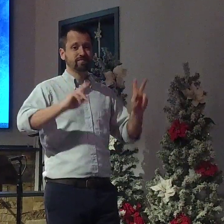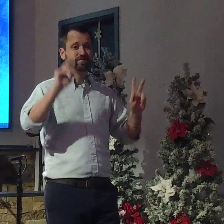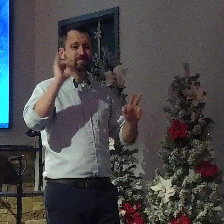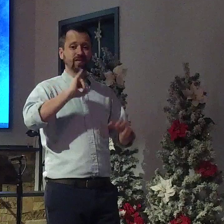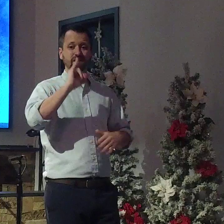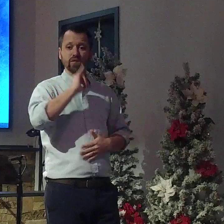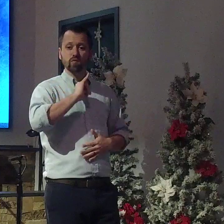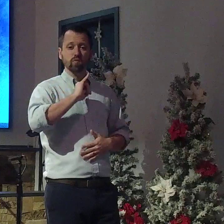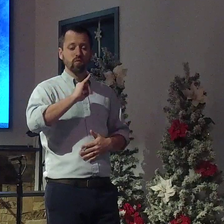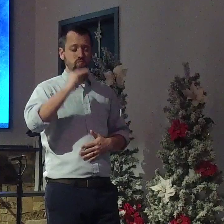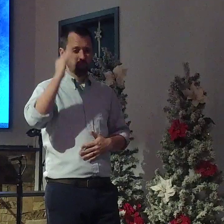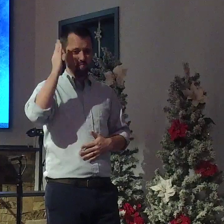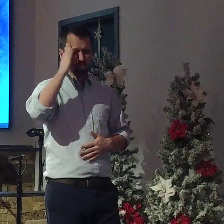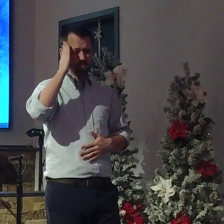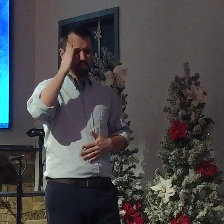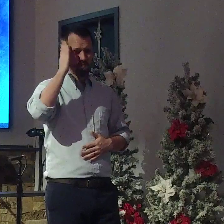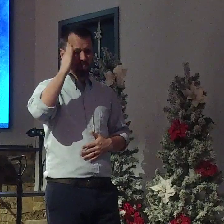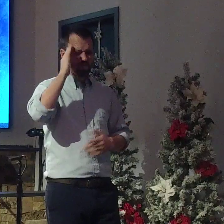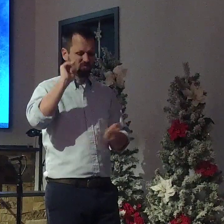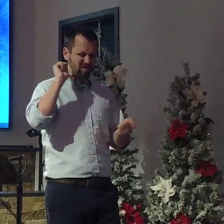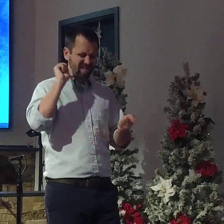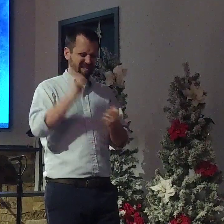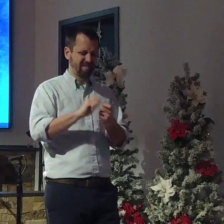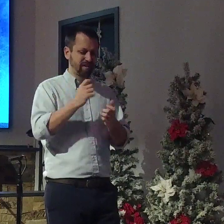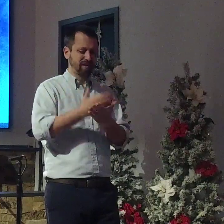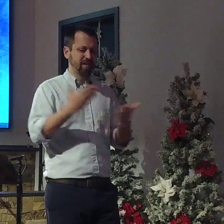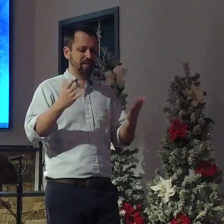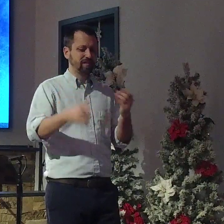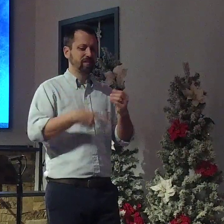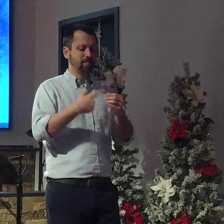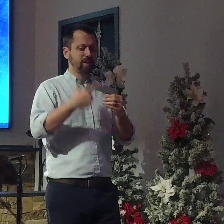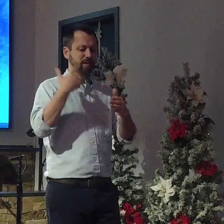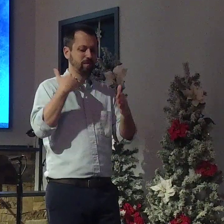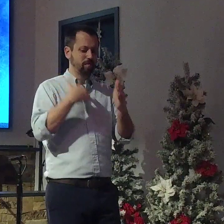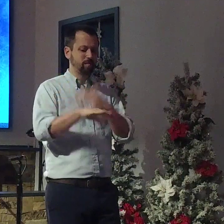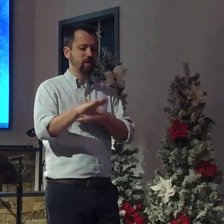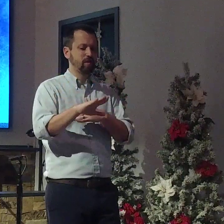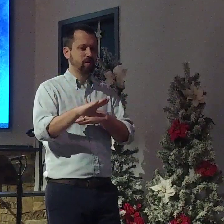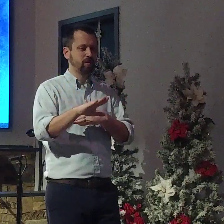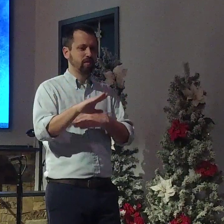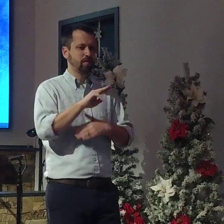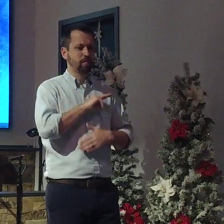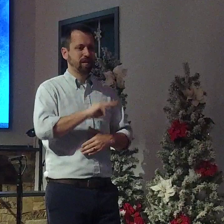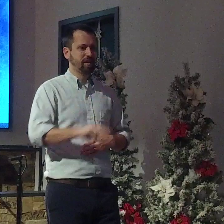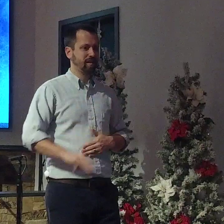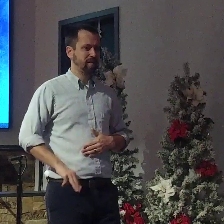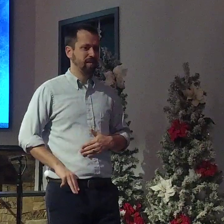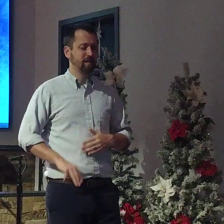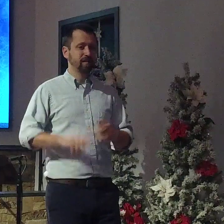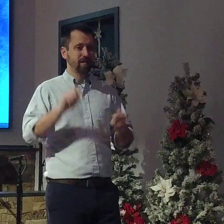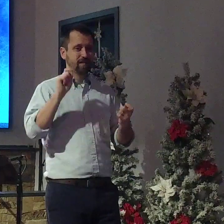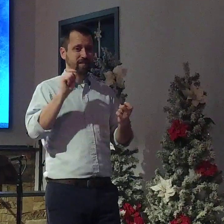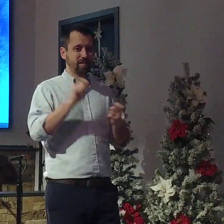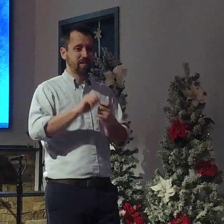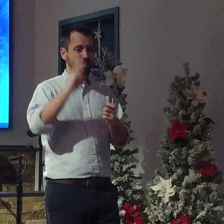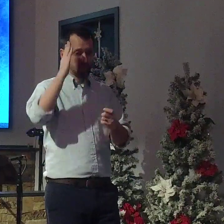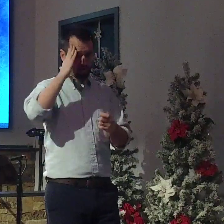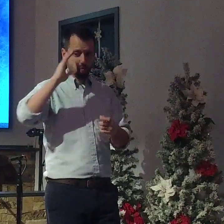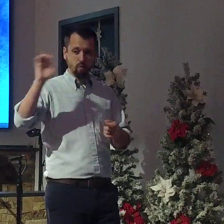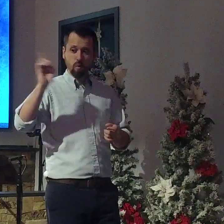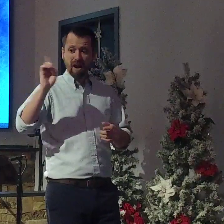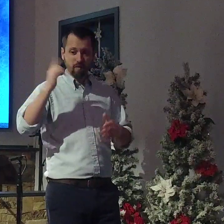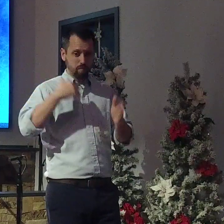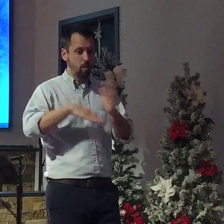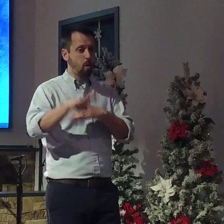that's always riding your tail and making life miserable for you. But it was much worse for the Roman people. Excuse me, for the Jewish people. So